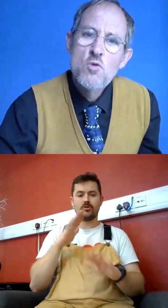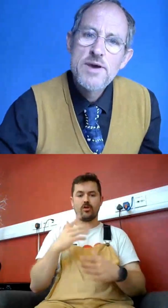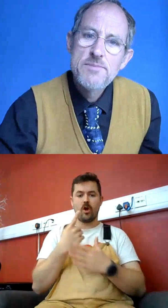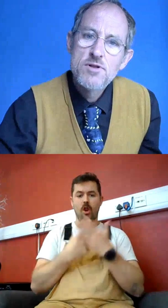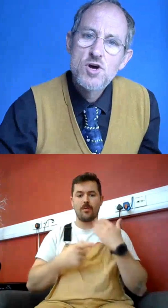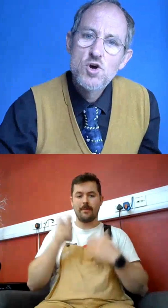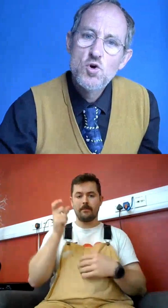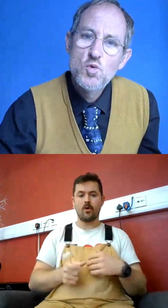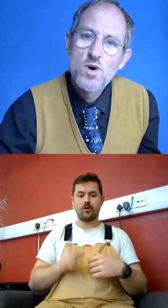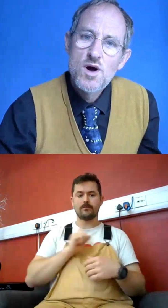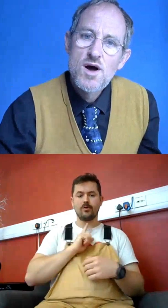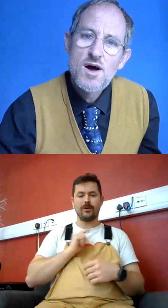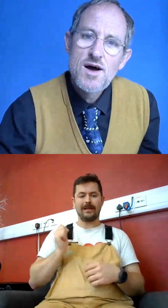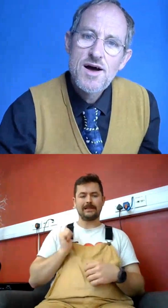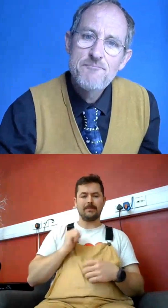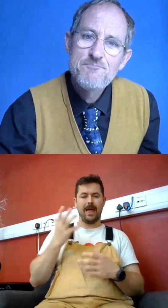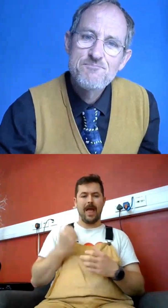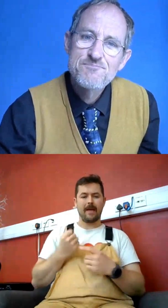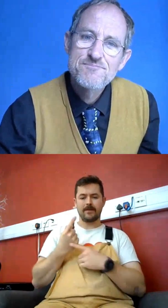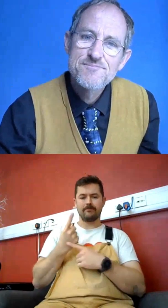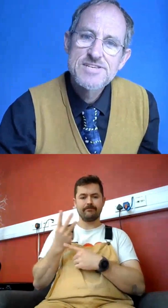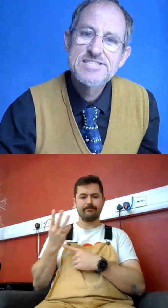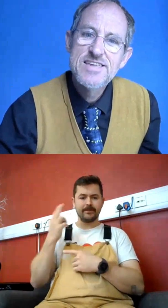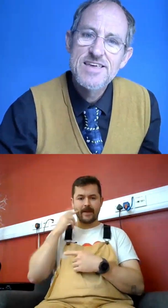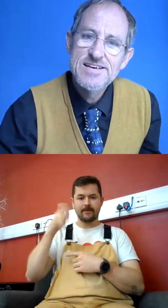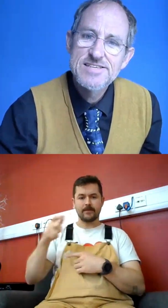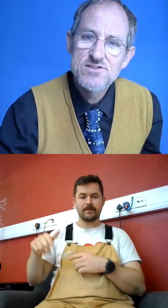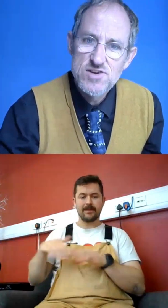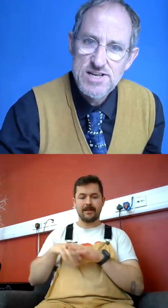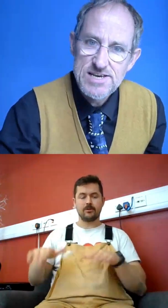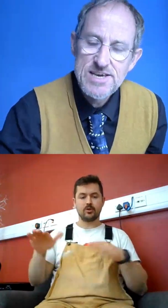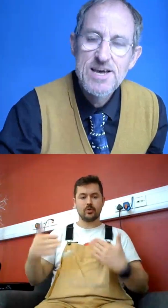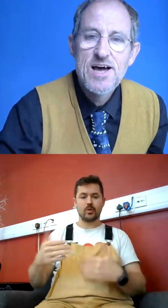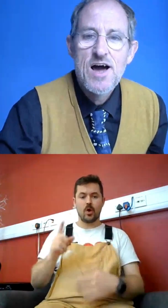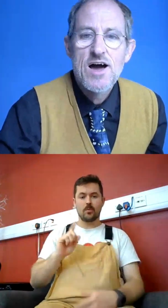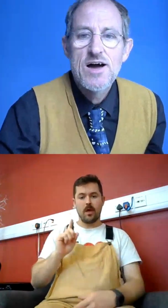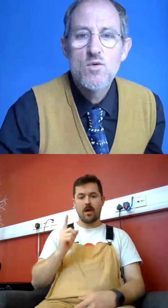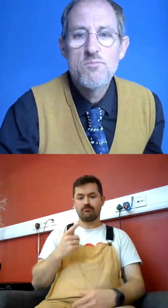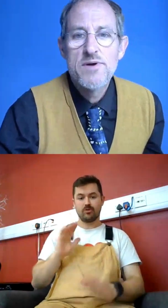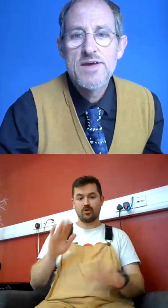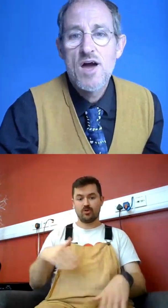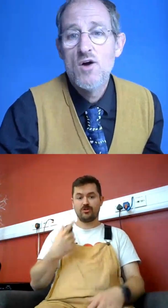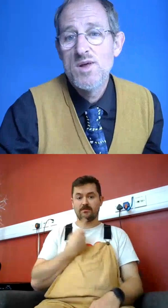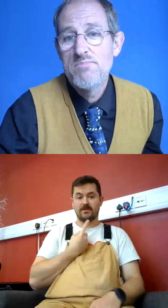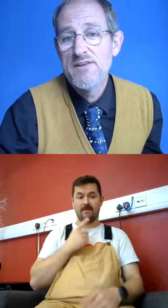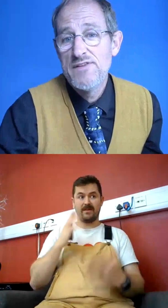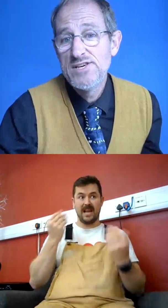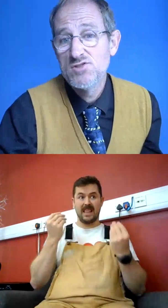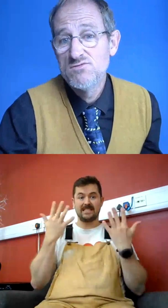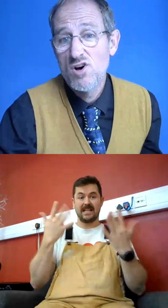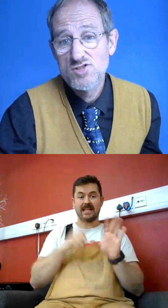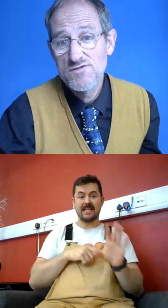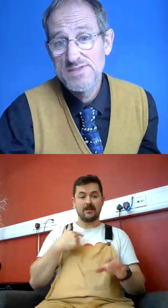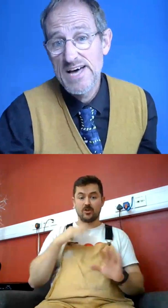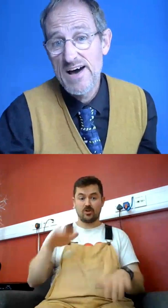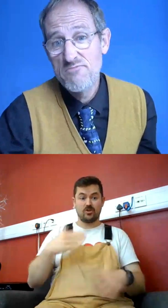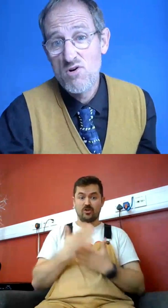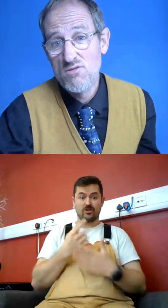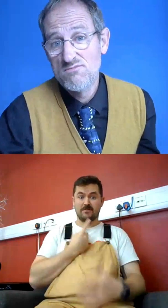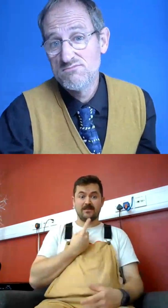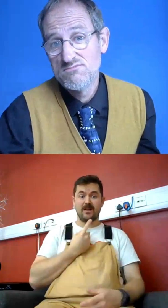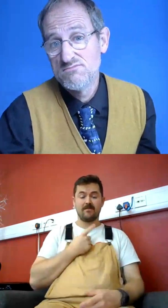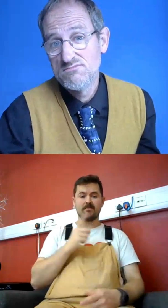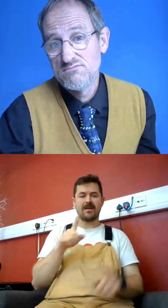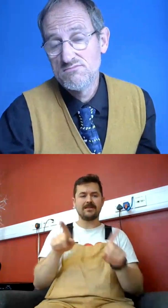I think the more people who see this really would be only beneficial, not just for